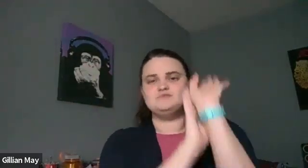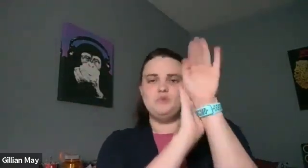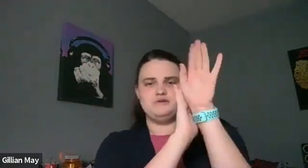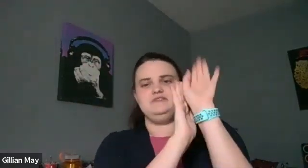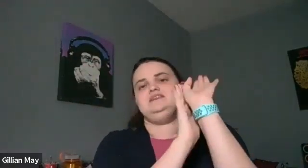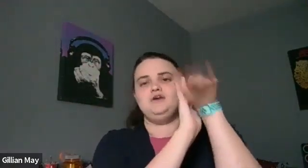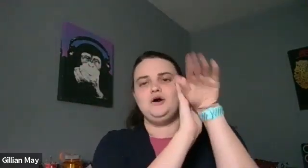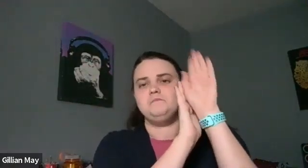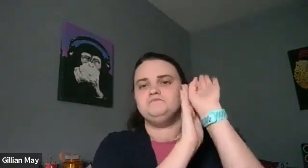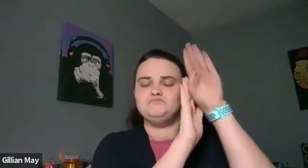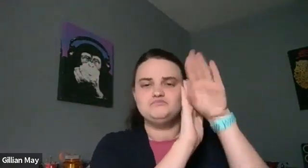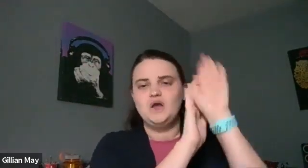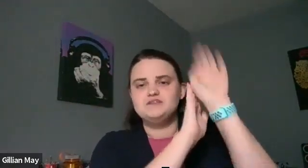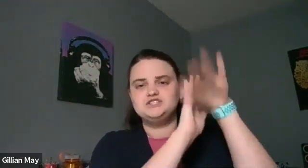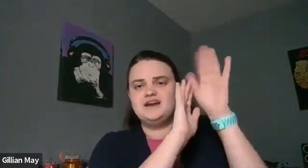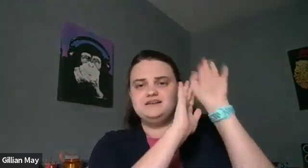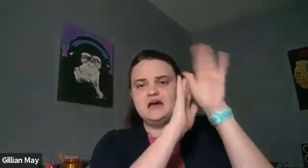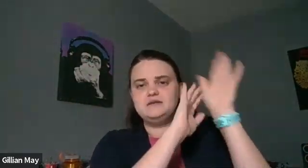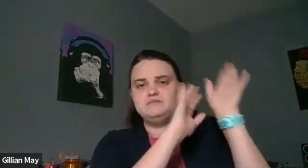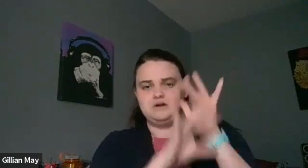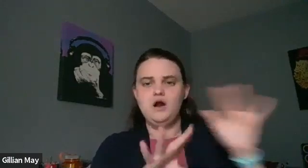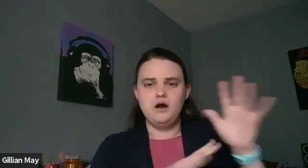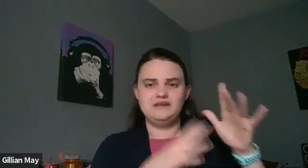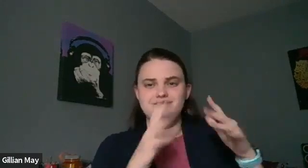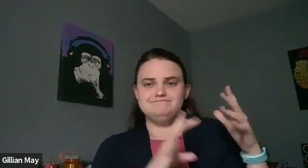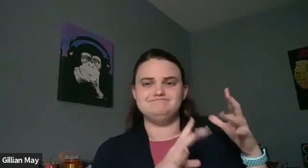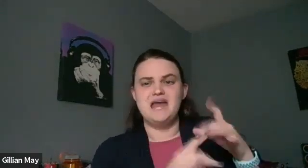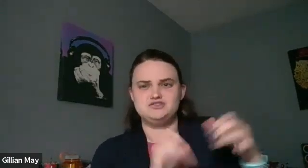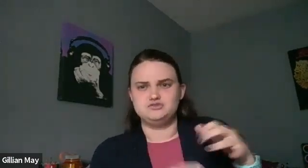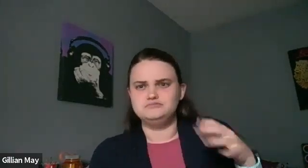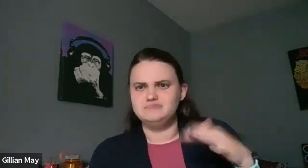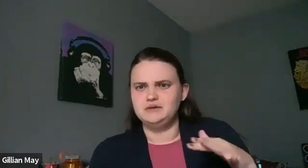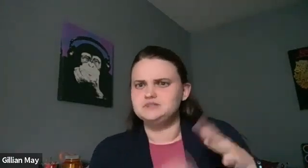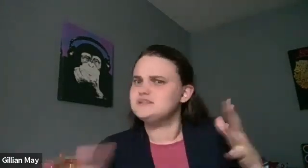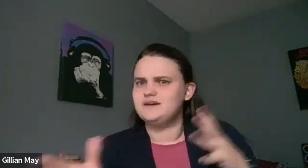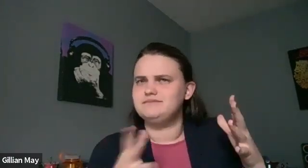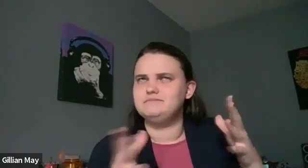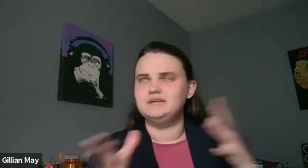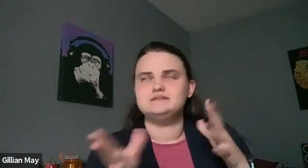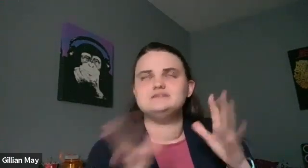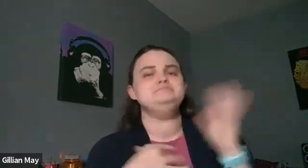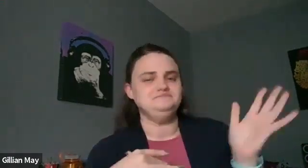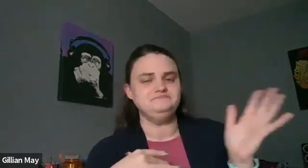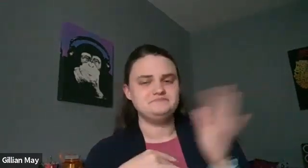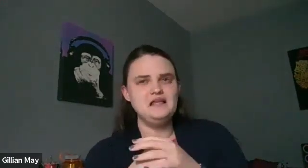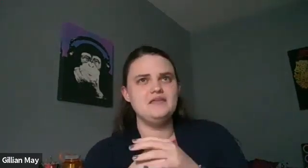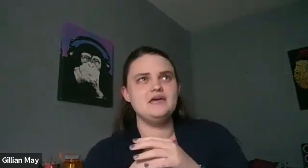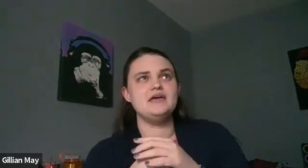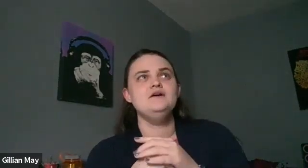more the, just kind of that more common natural language, if that makes sense. And then